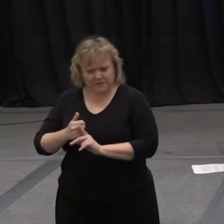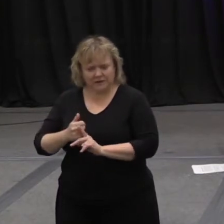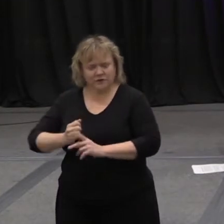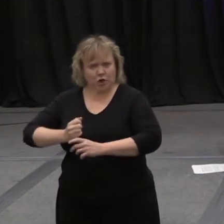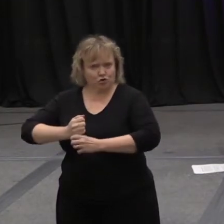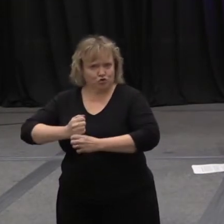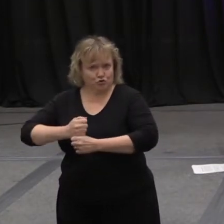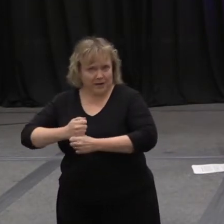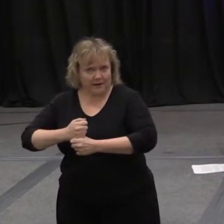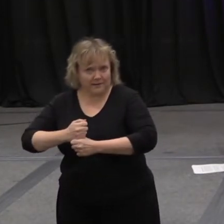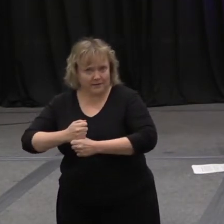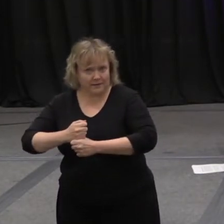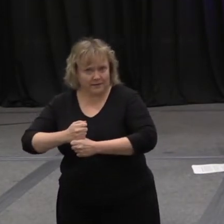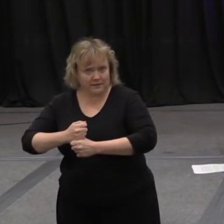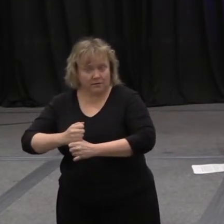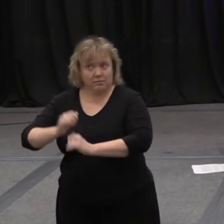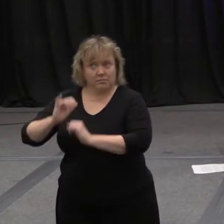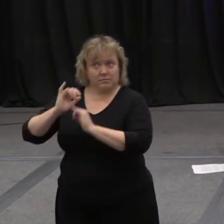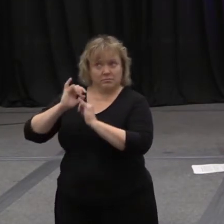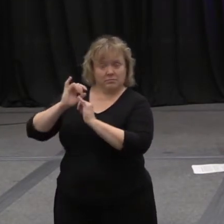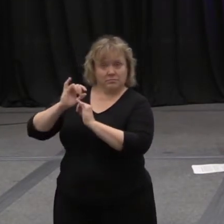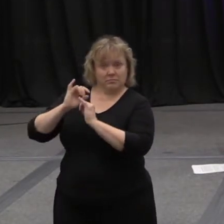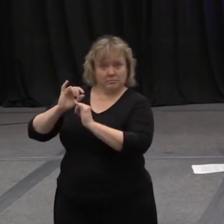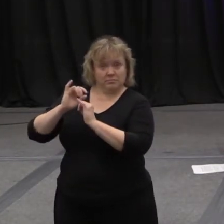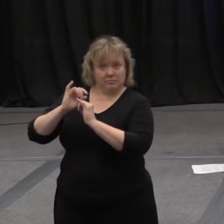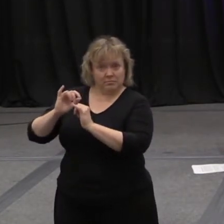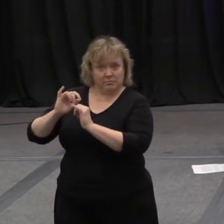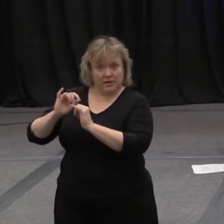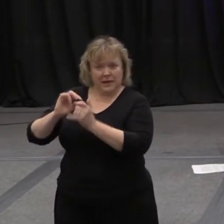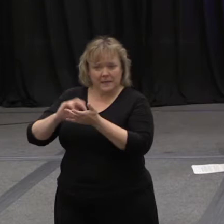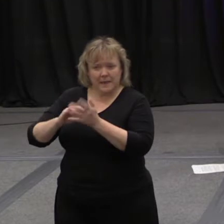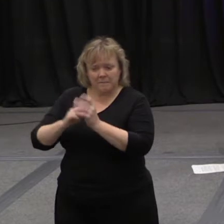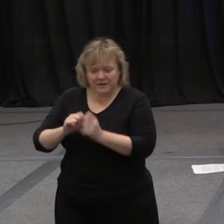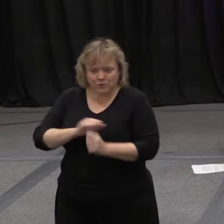the image and likeness of the divine. And that means all of us.